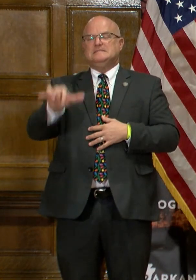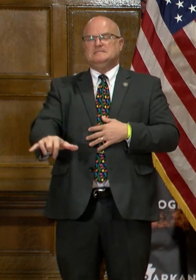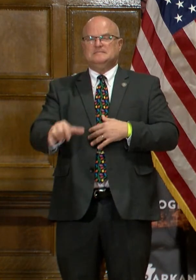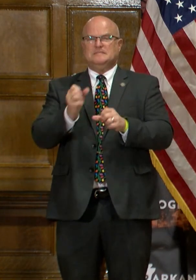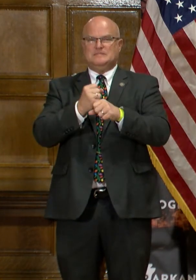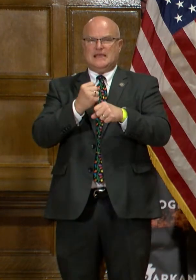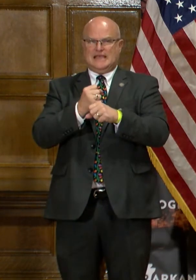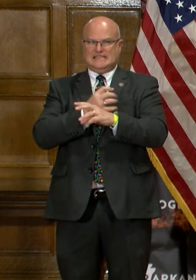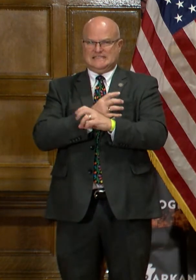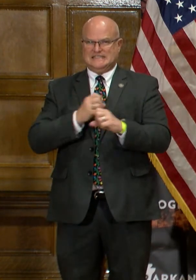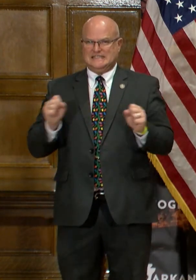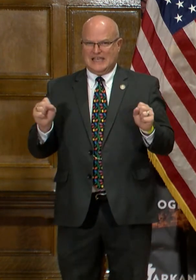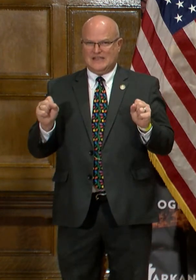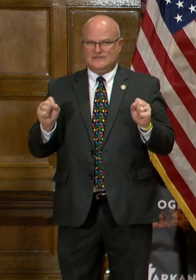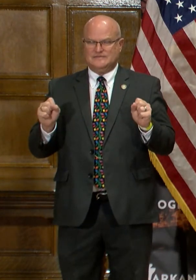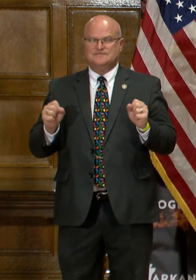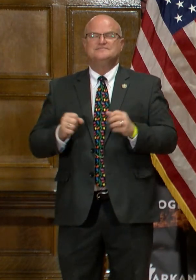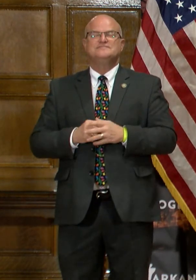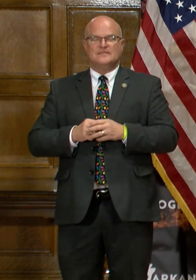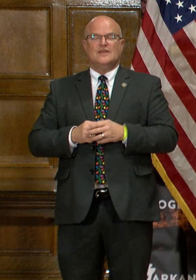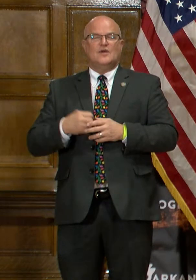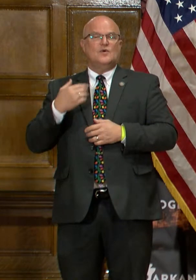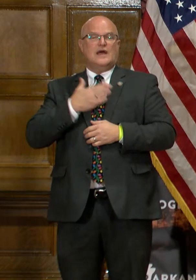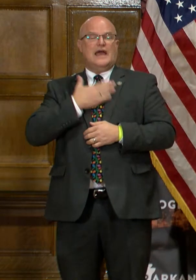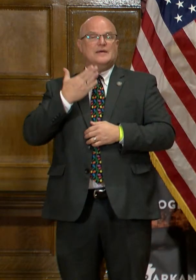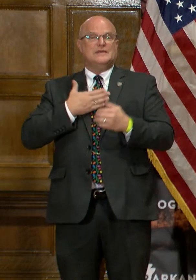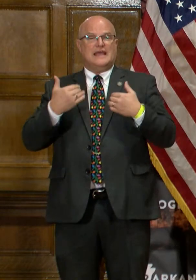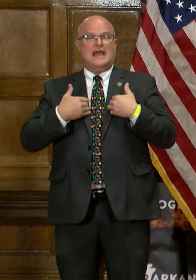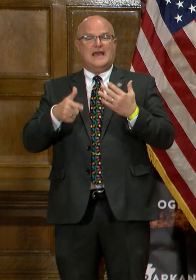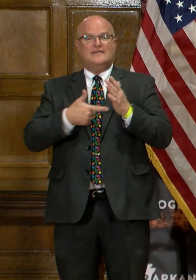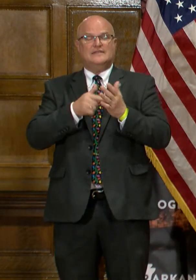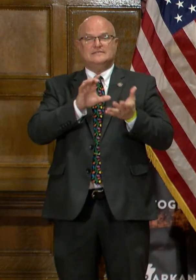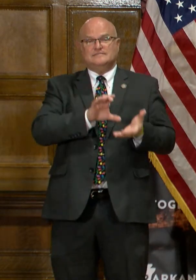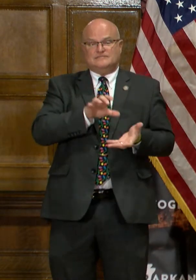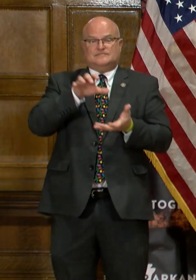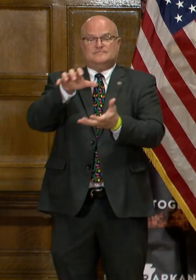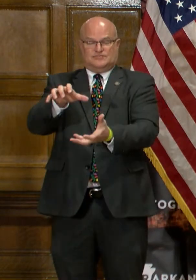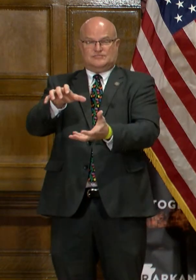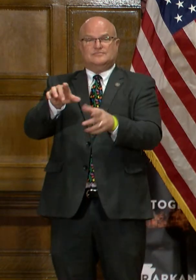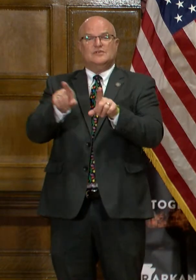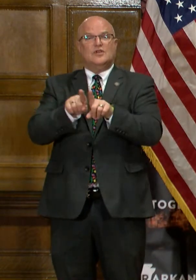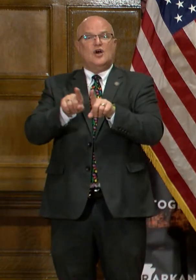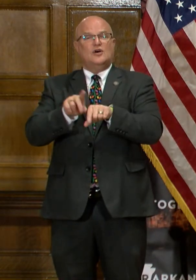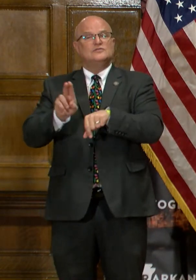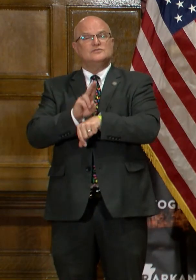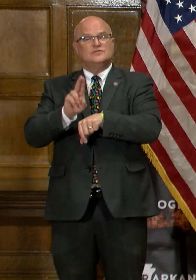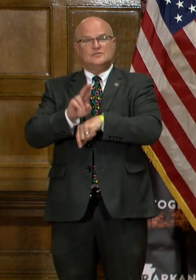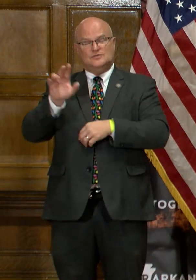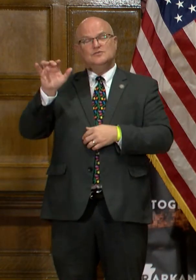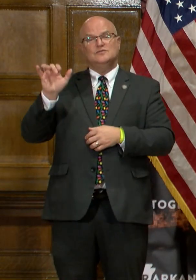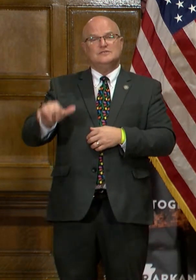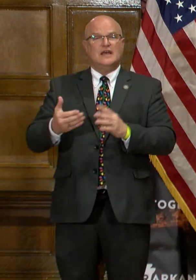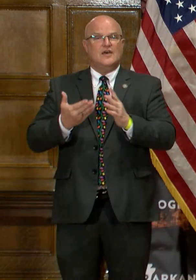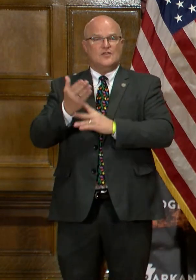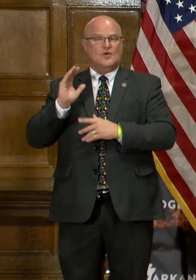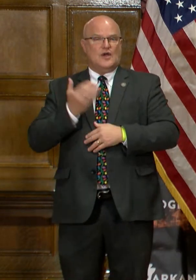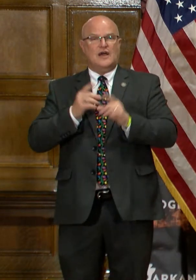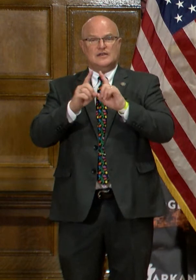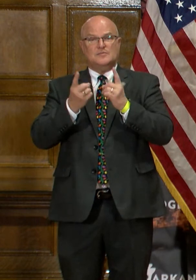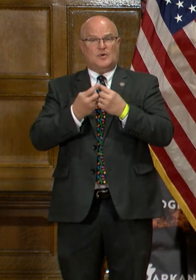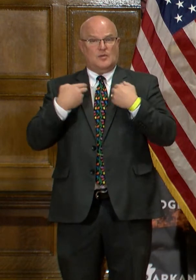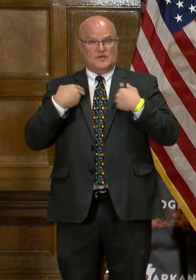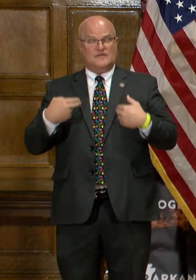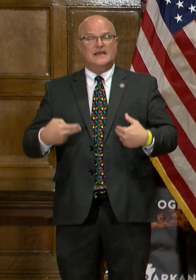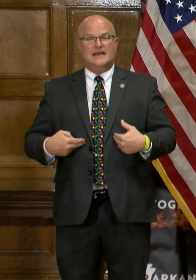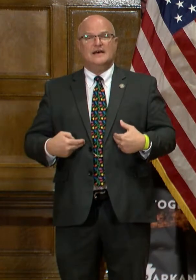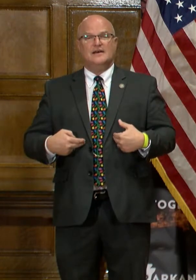setting. And so we're pleased to see this additional shipment, and we also can use that through our Department of